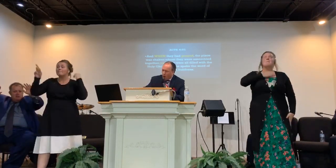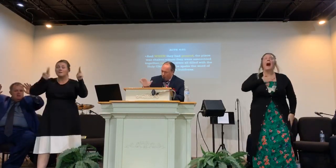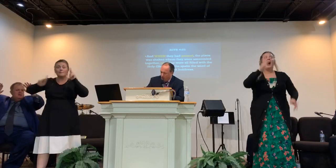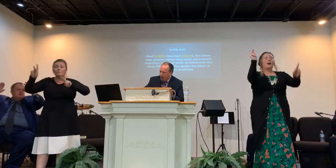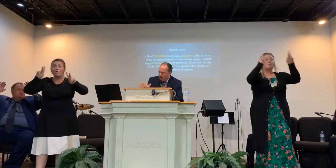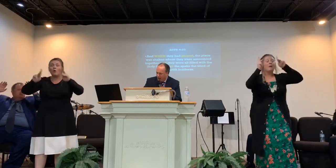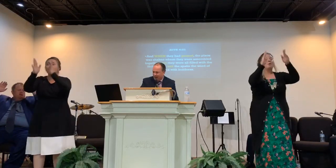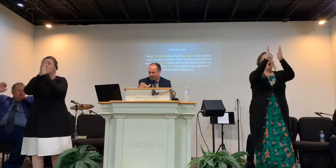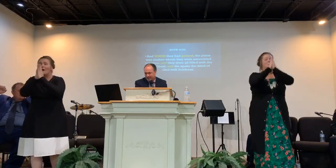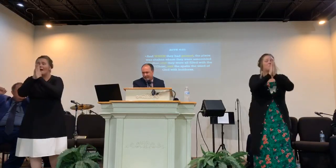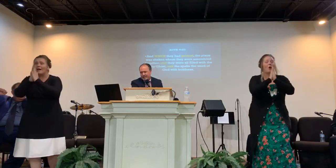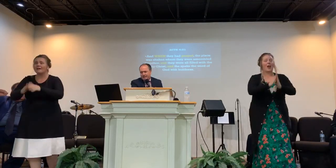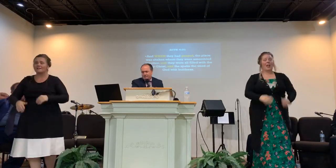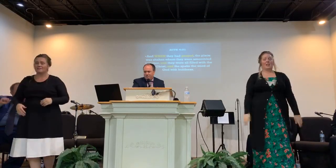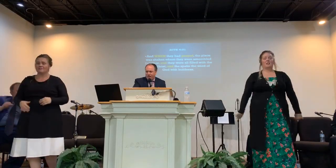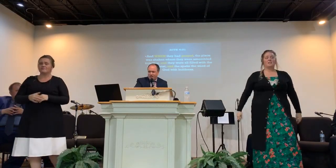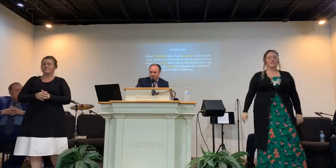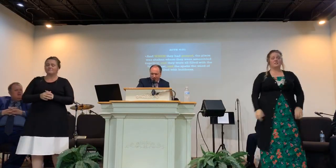people pray,